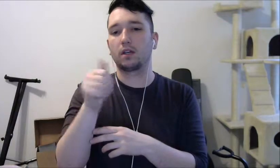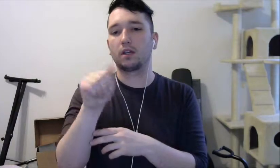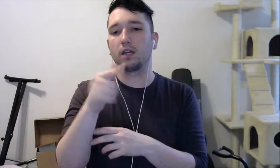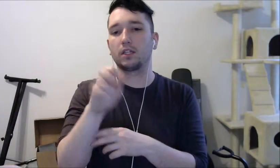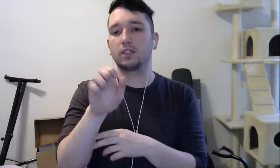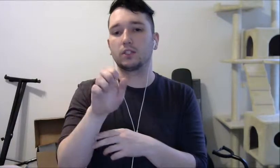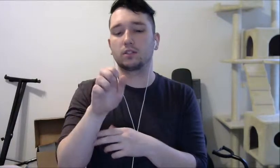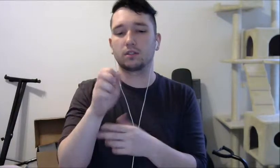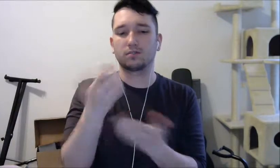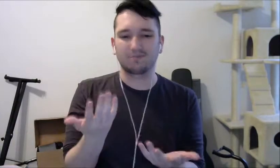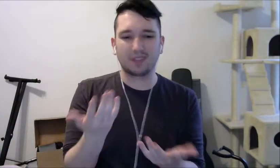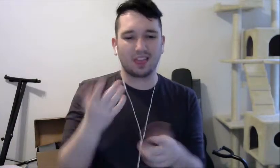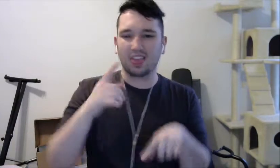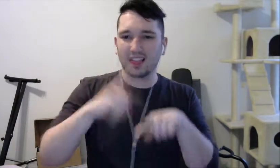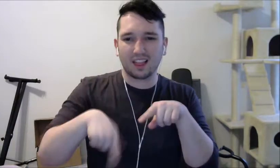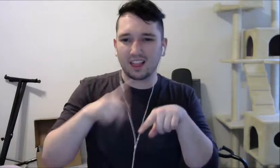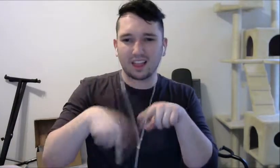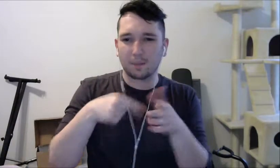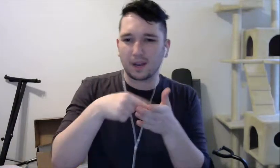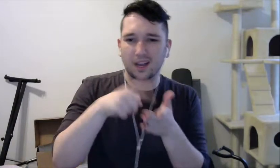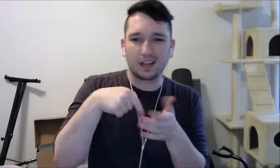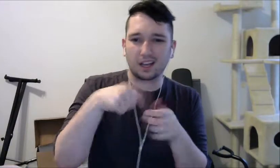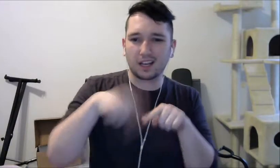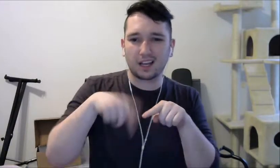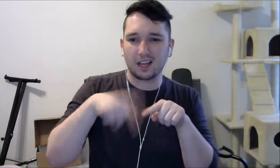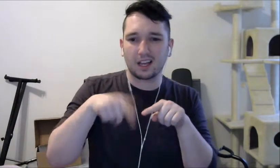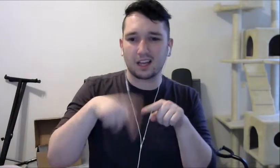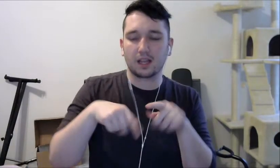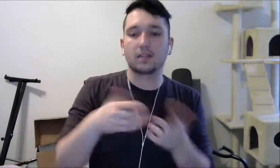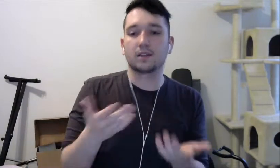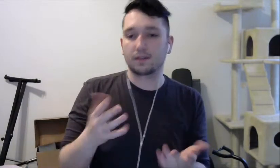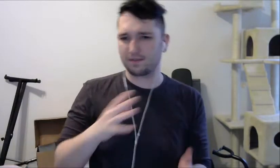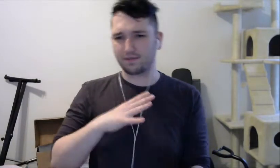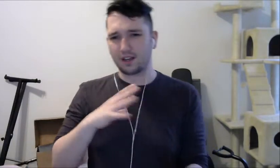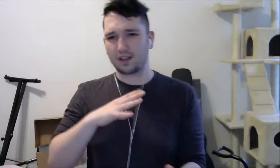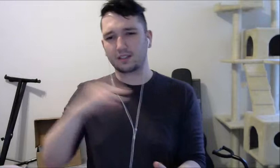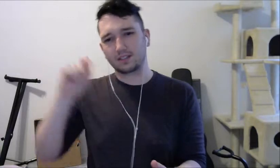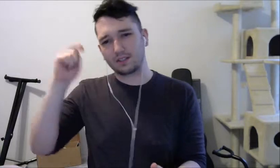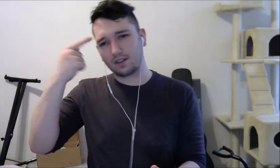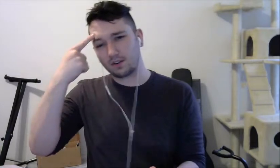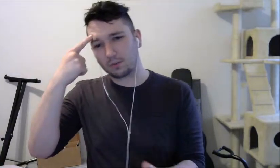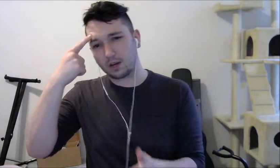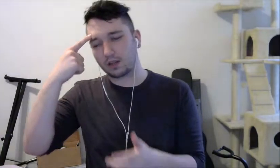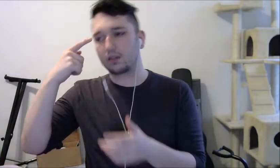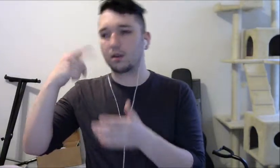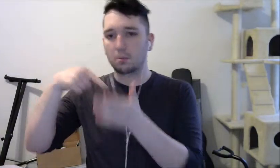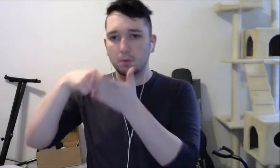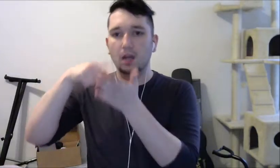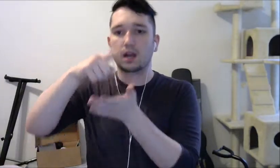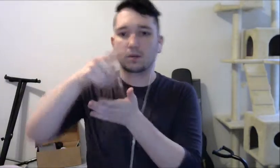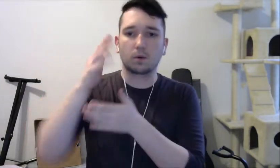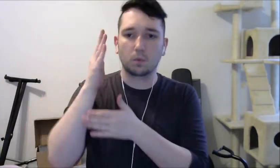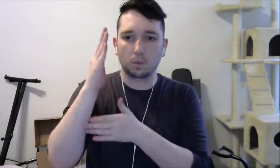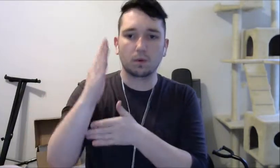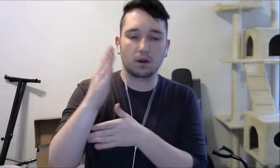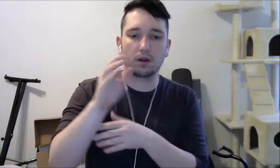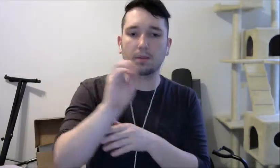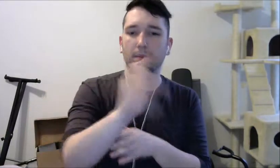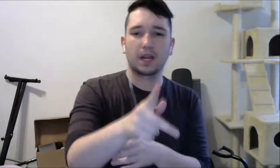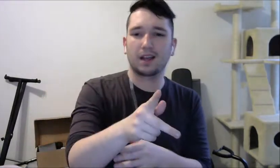This made banks very ready to make loans for mortgages. Also, mortgages were extended to 30 years, and often the